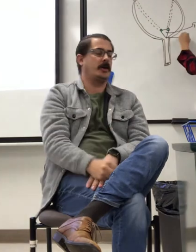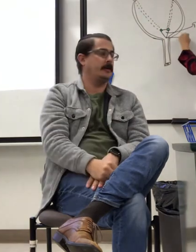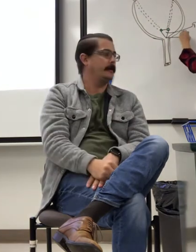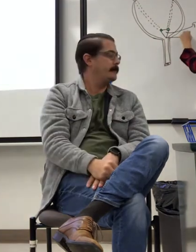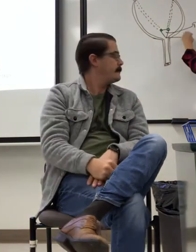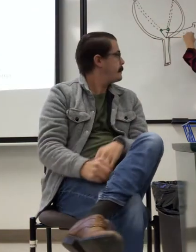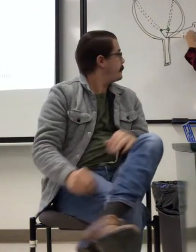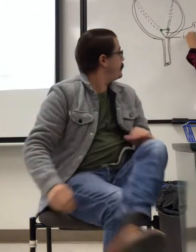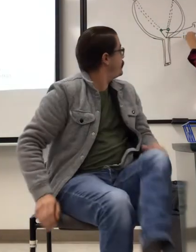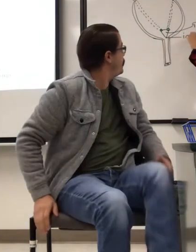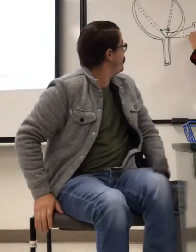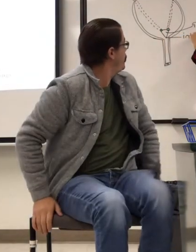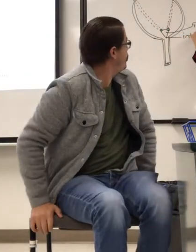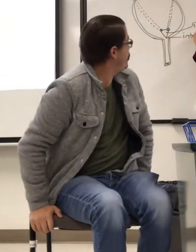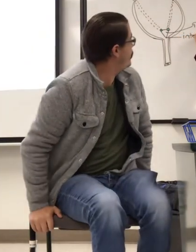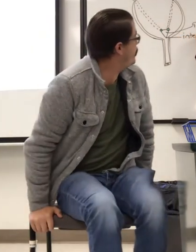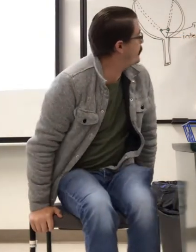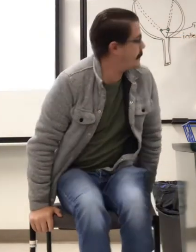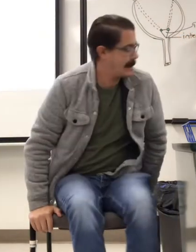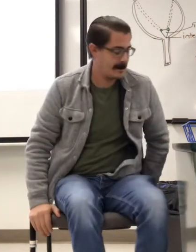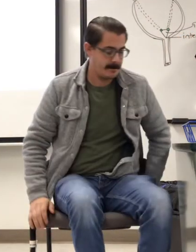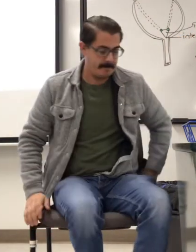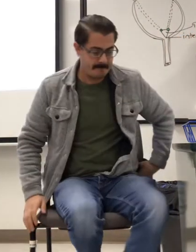Right there.